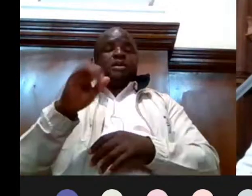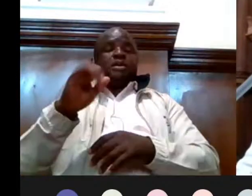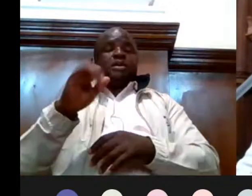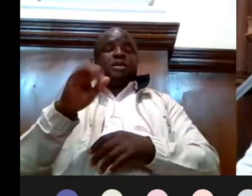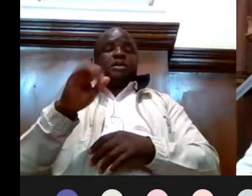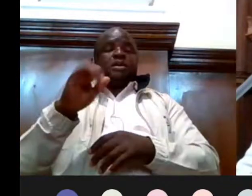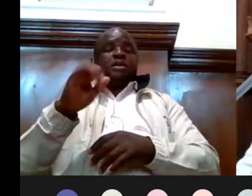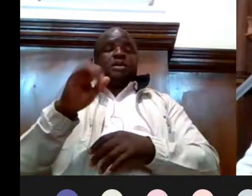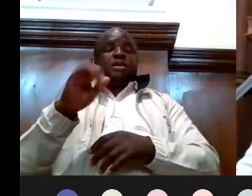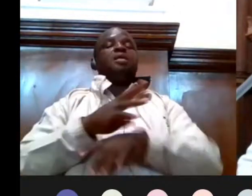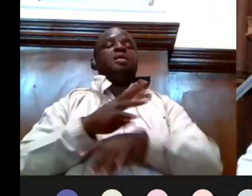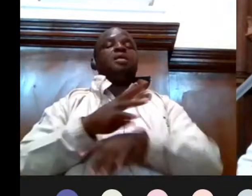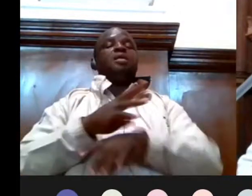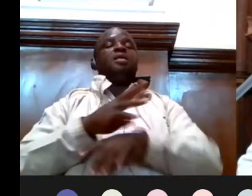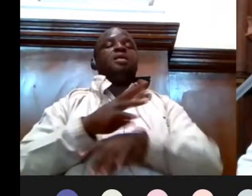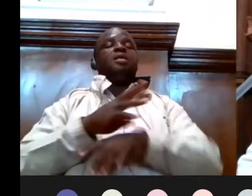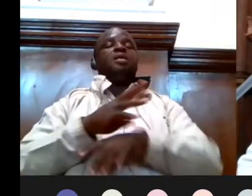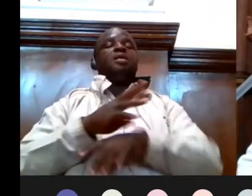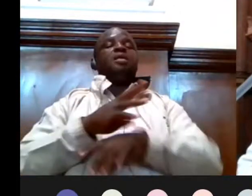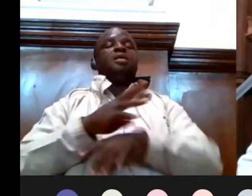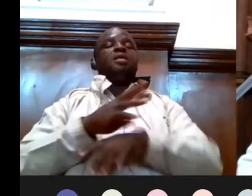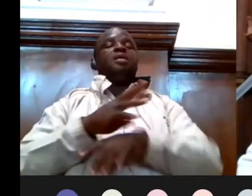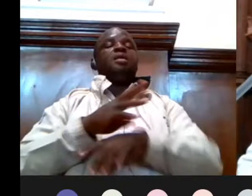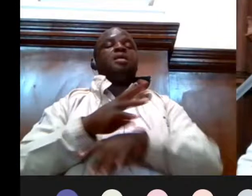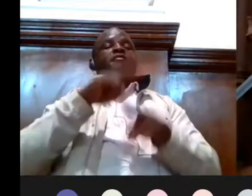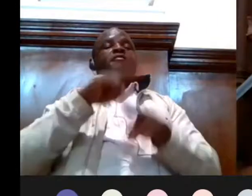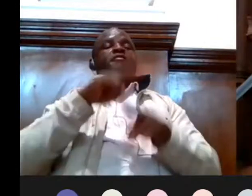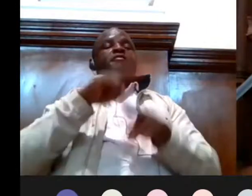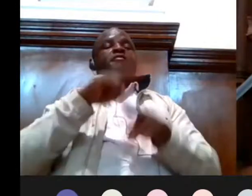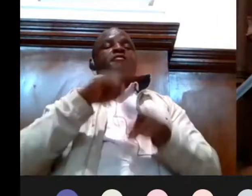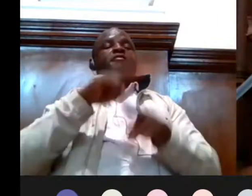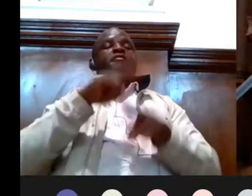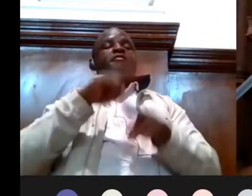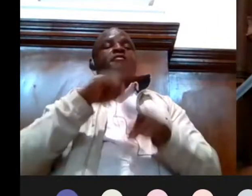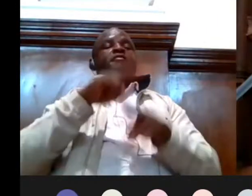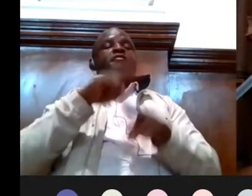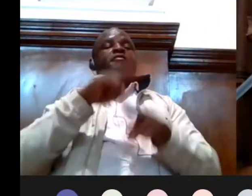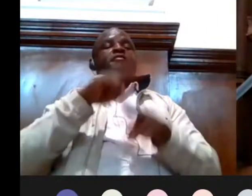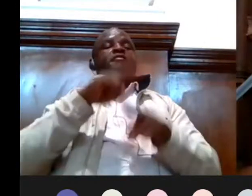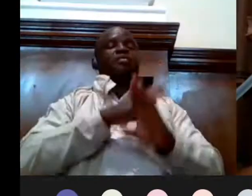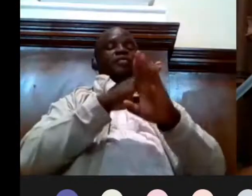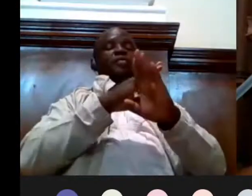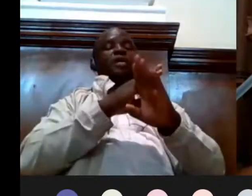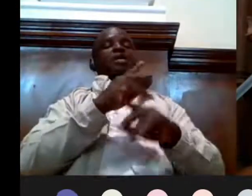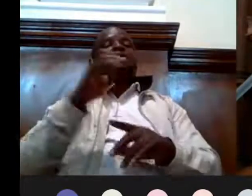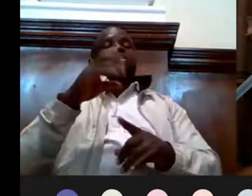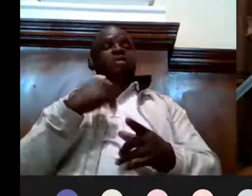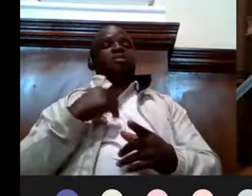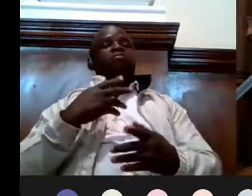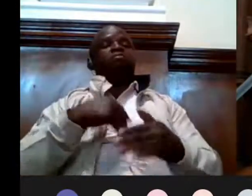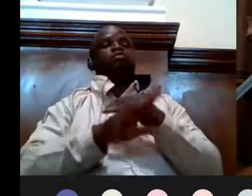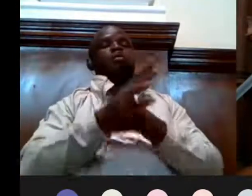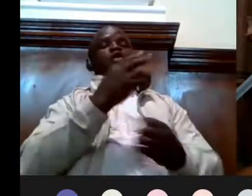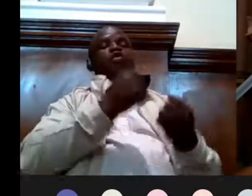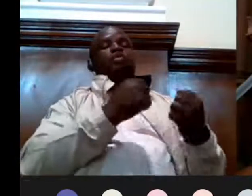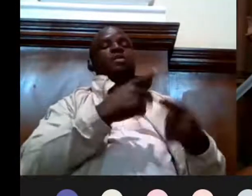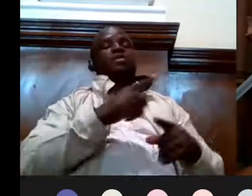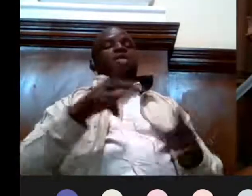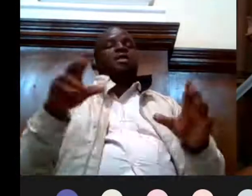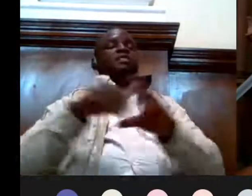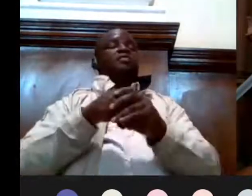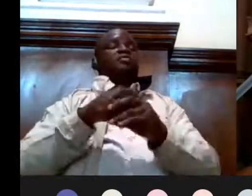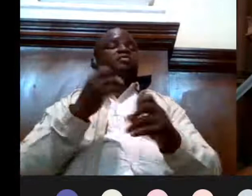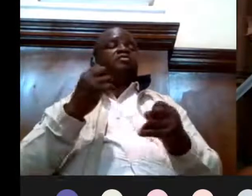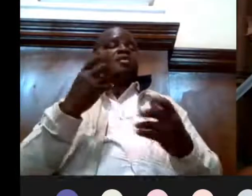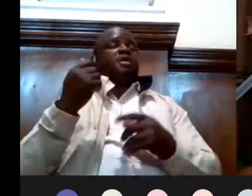intervention in February 2020. Councillors resisted, so the MEC took them to court, incurring huge legal